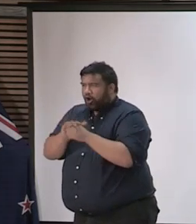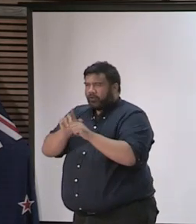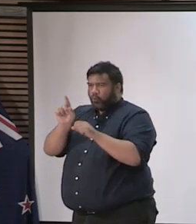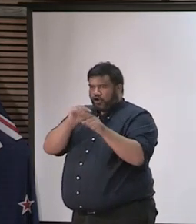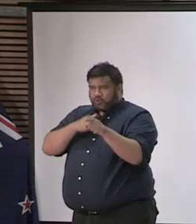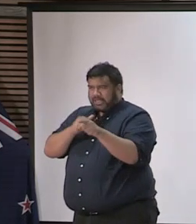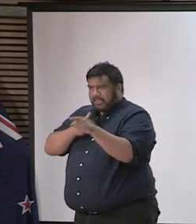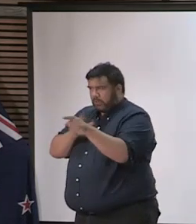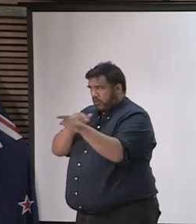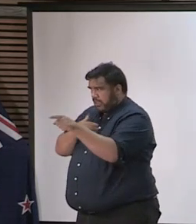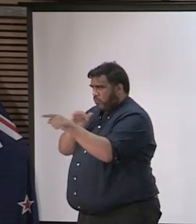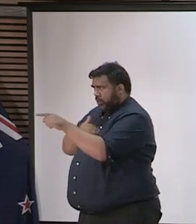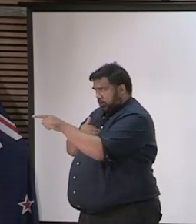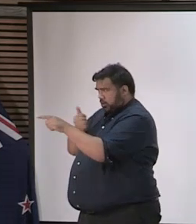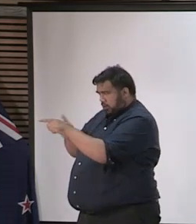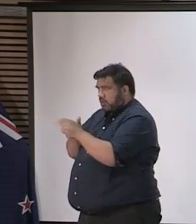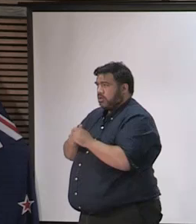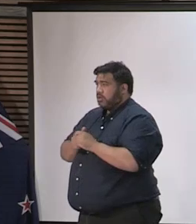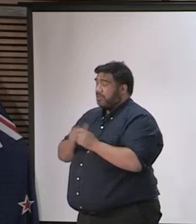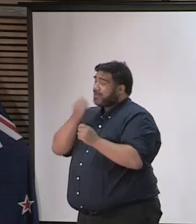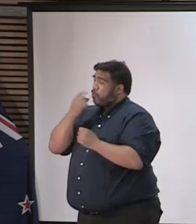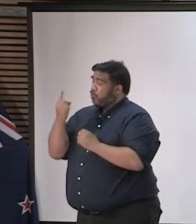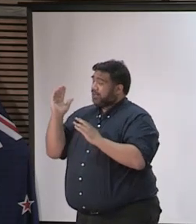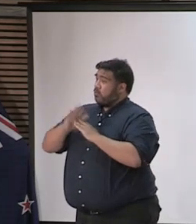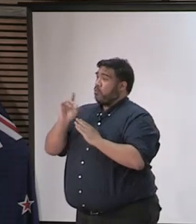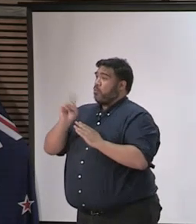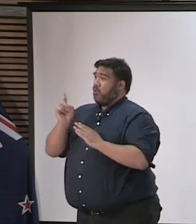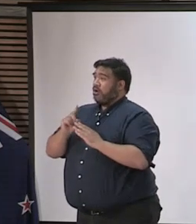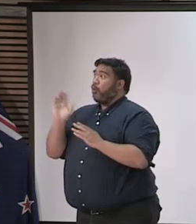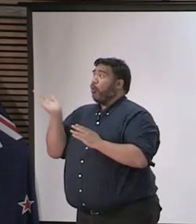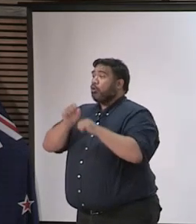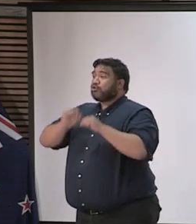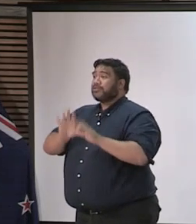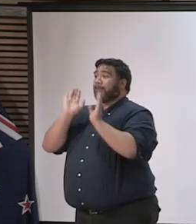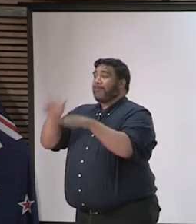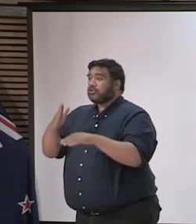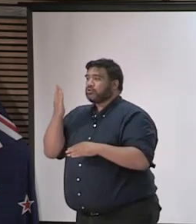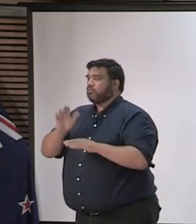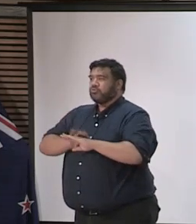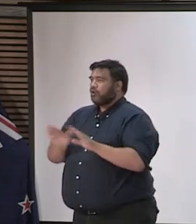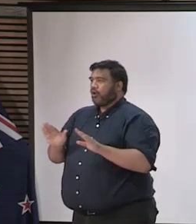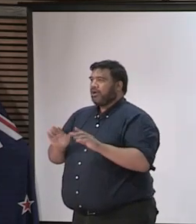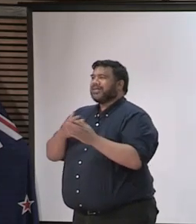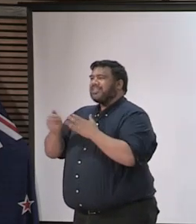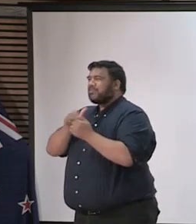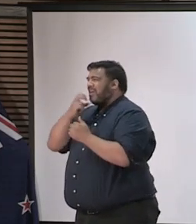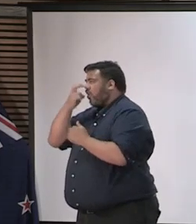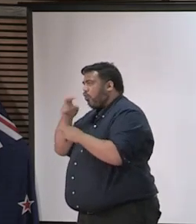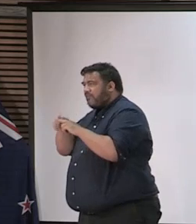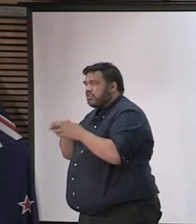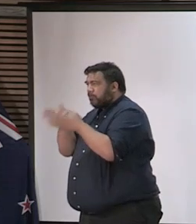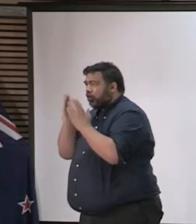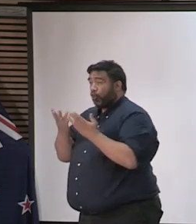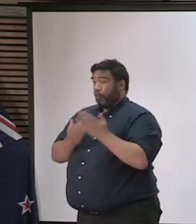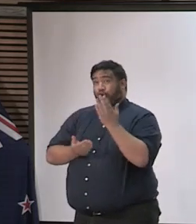key message again is we want to have as few students at school as possible, because even in a modern learning environment, if you can keep the numbers low